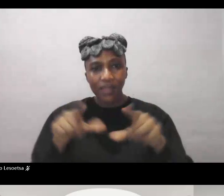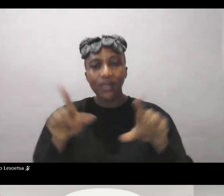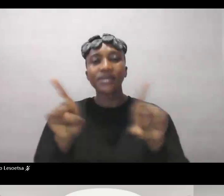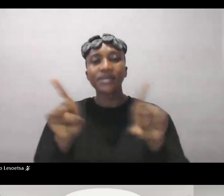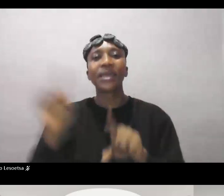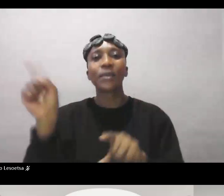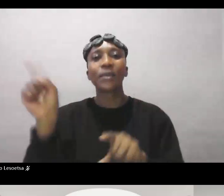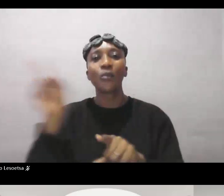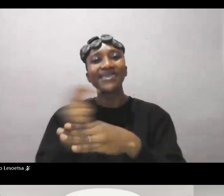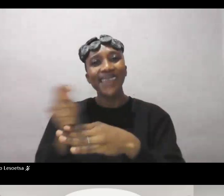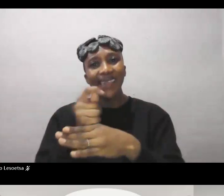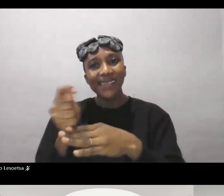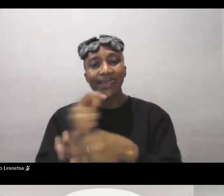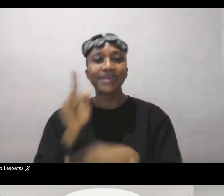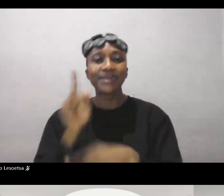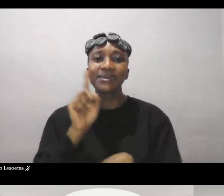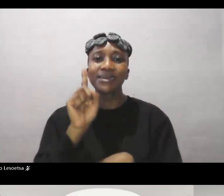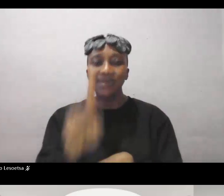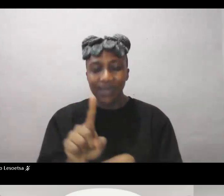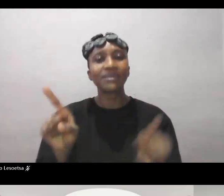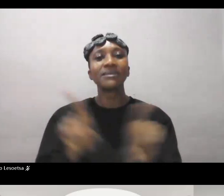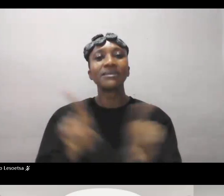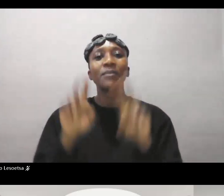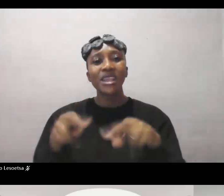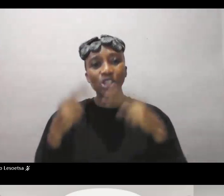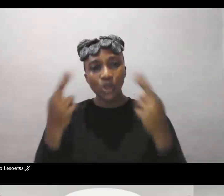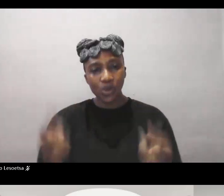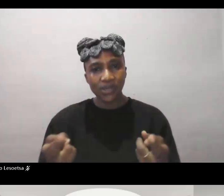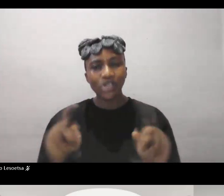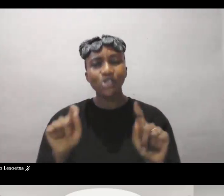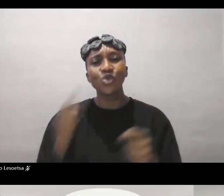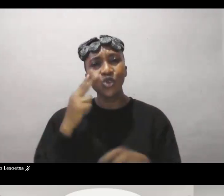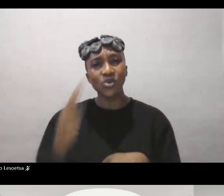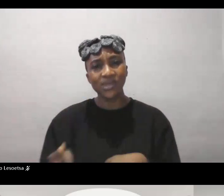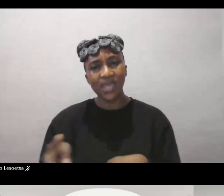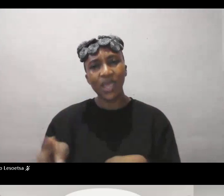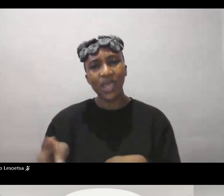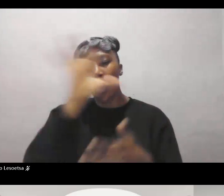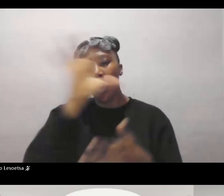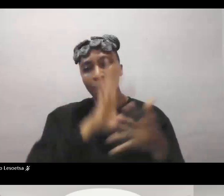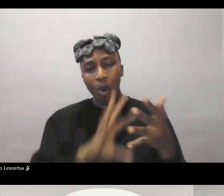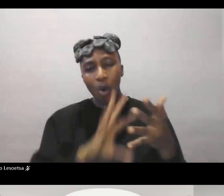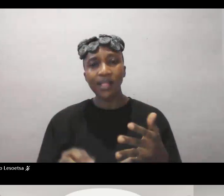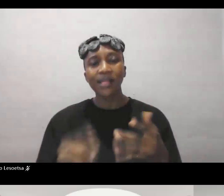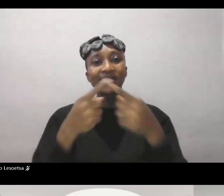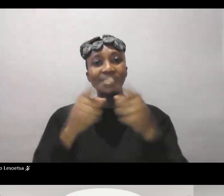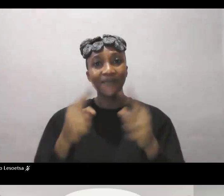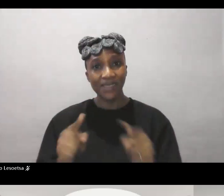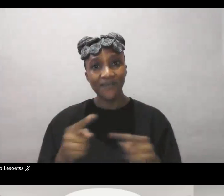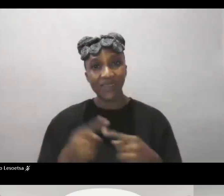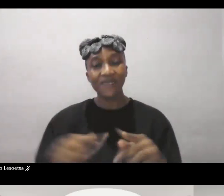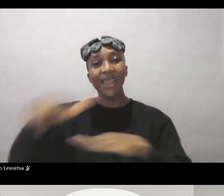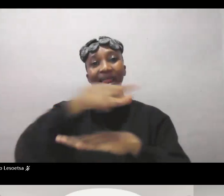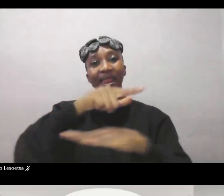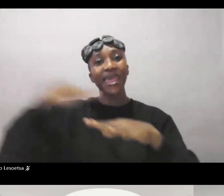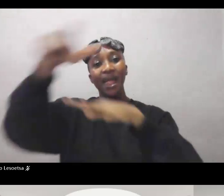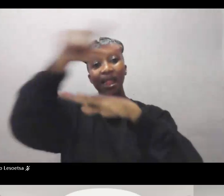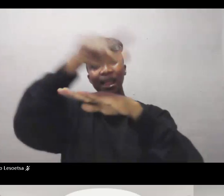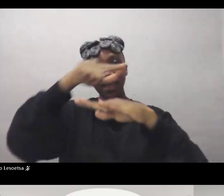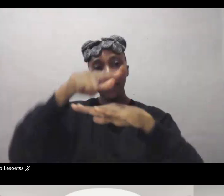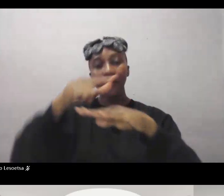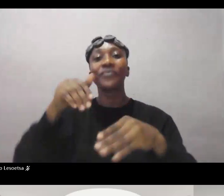teachers, solution in terms of resources. So you see, looking at those things at those different layers in the